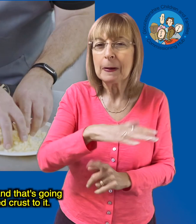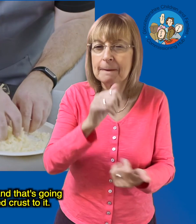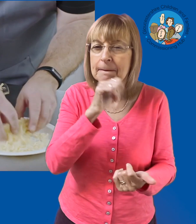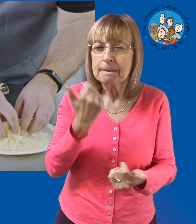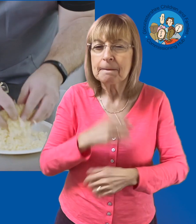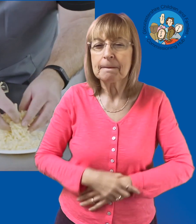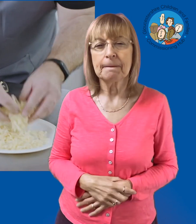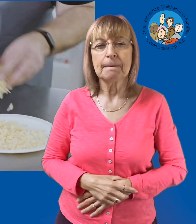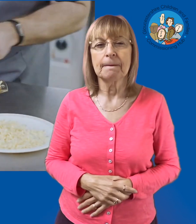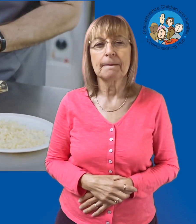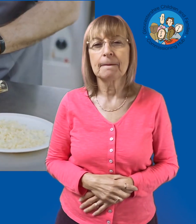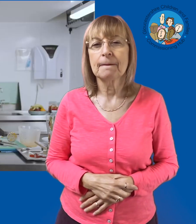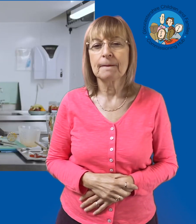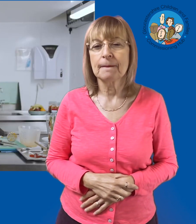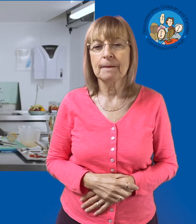crust to it.